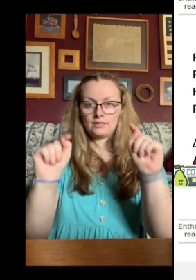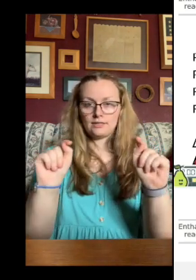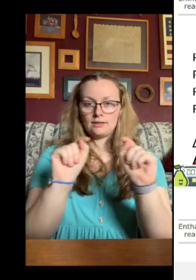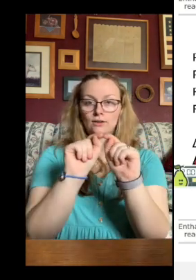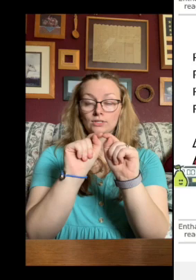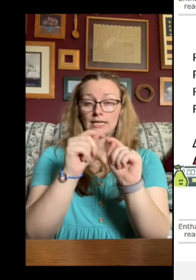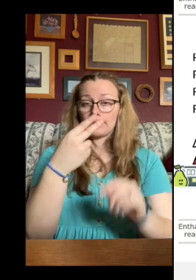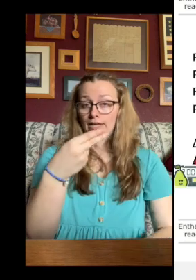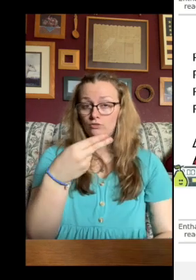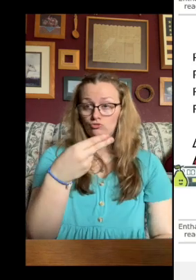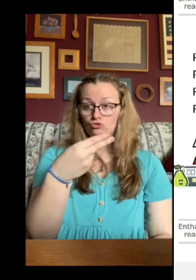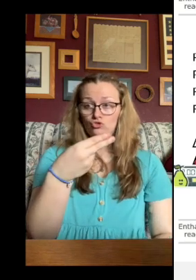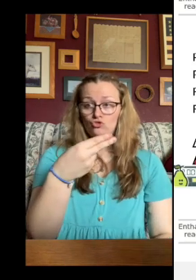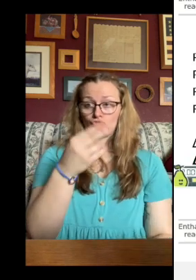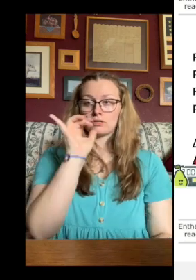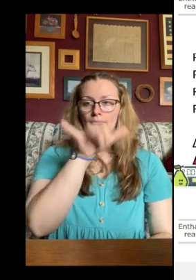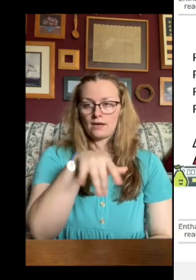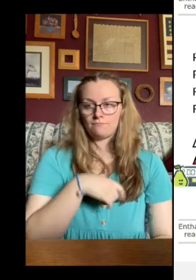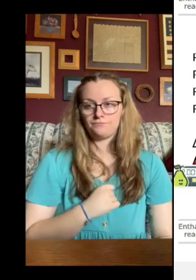that little place right there.